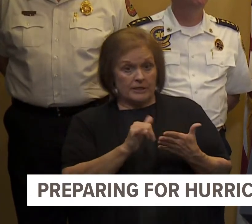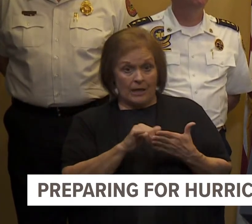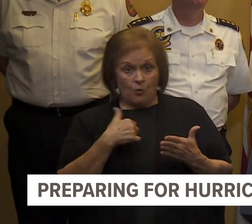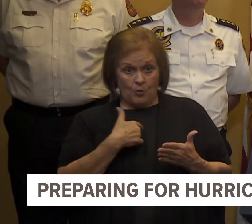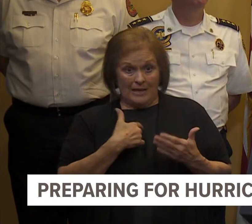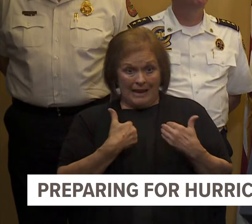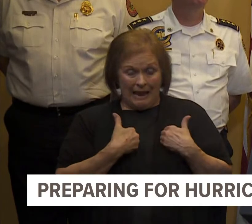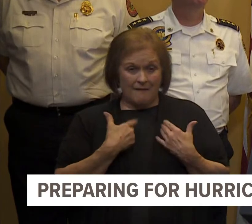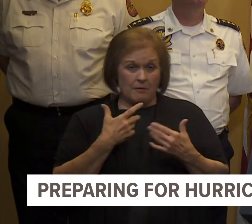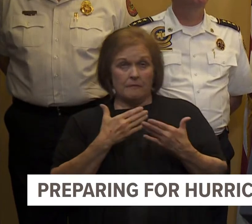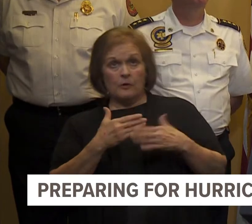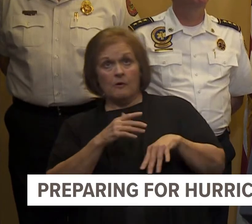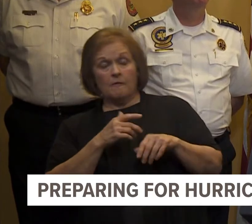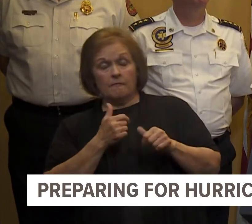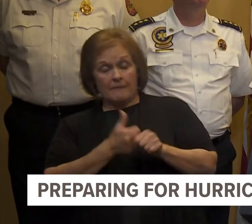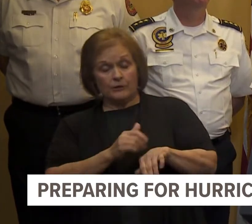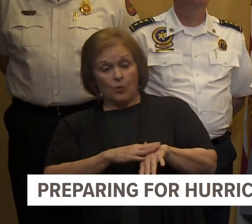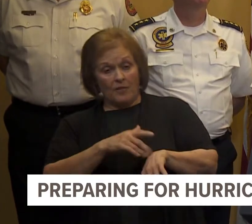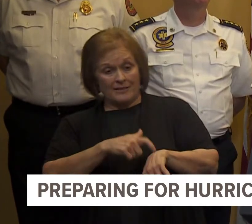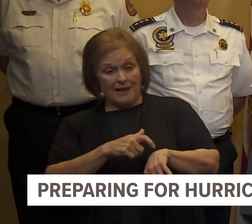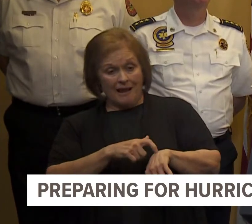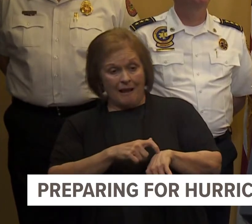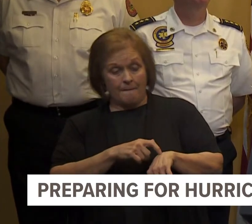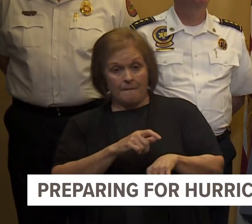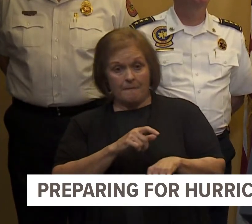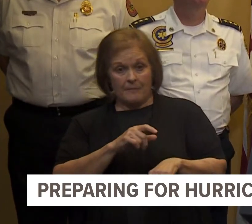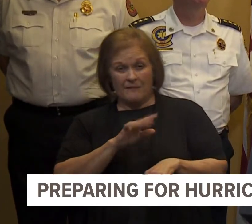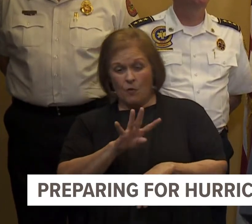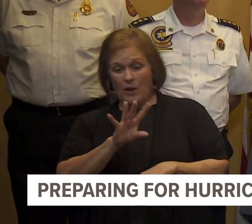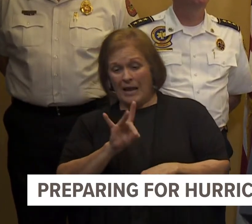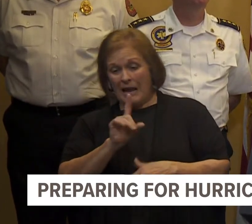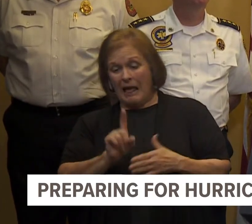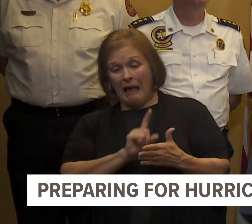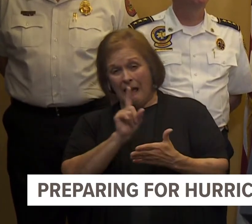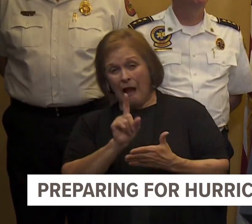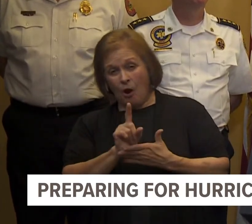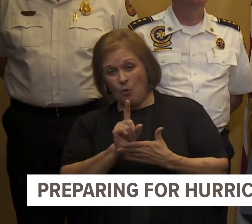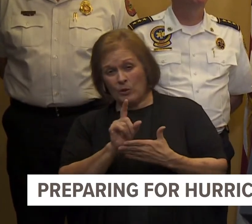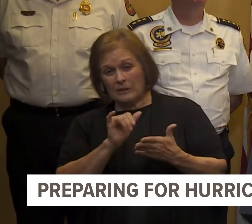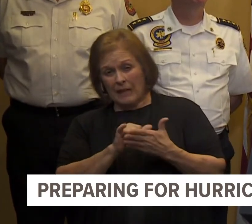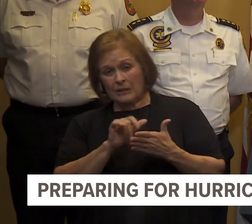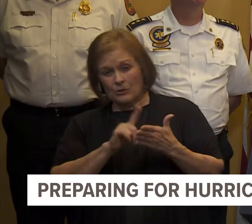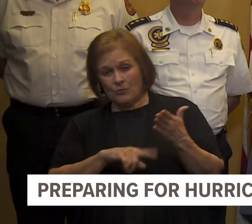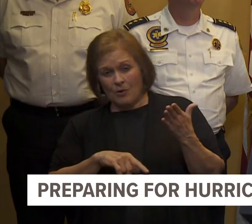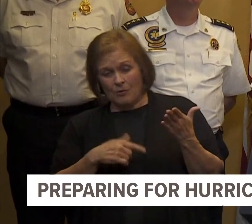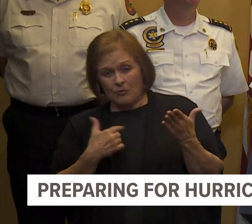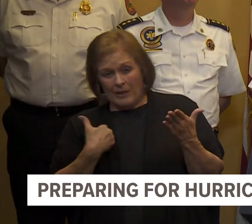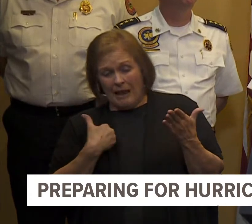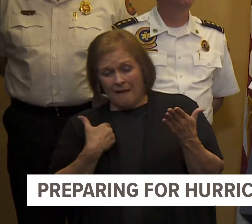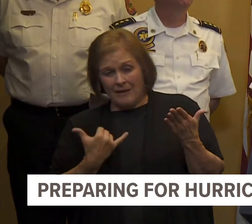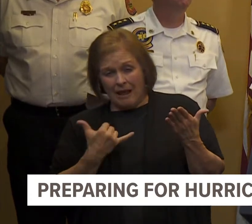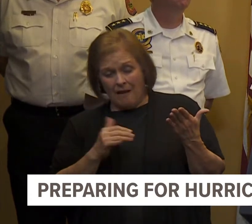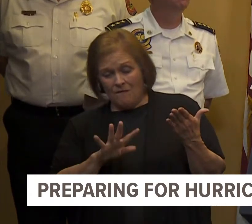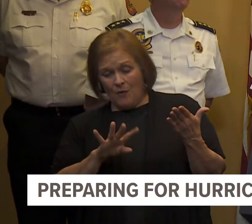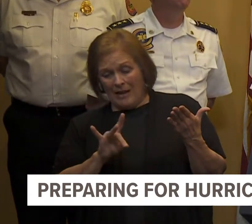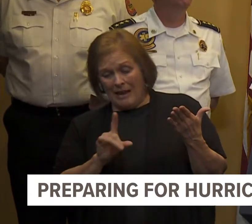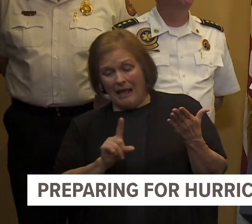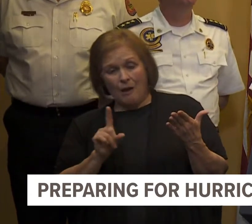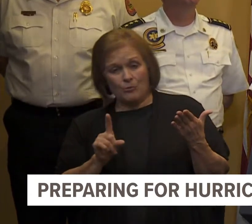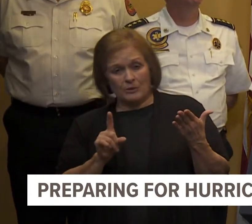and I'm talking from about 48 hours out from the storm is where we're at right now, would be the